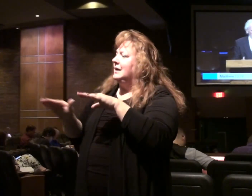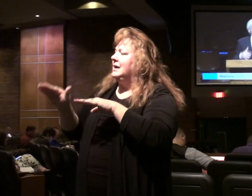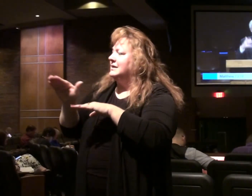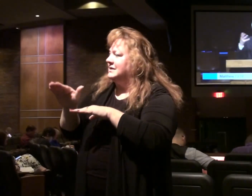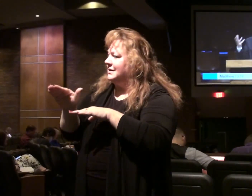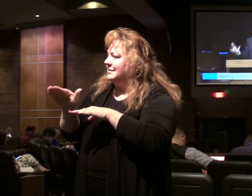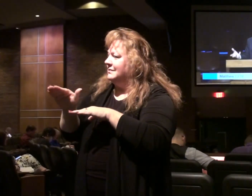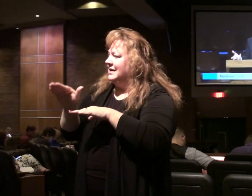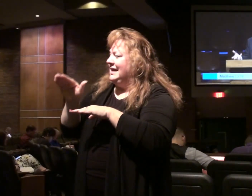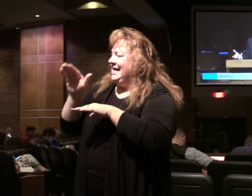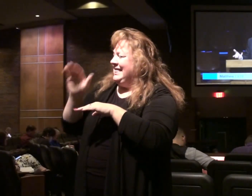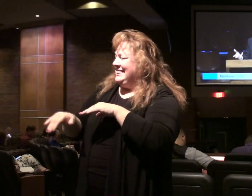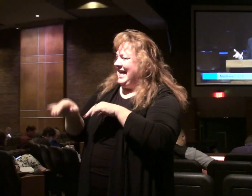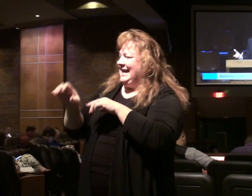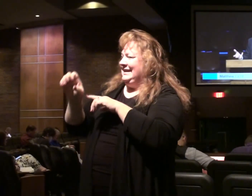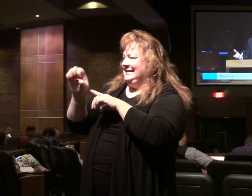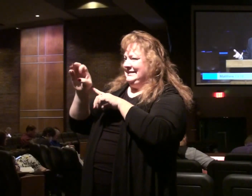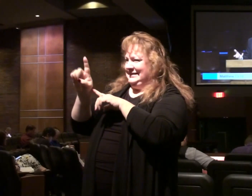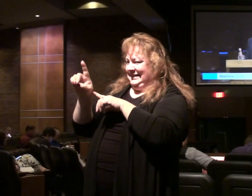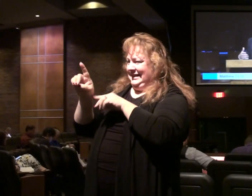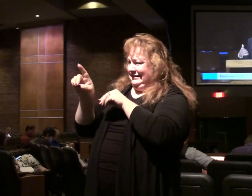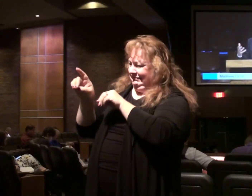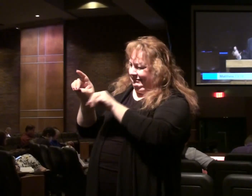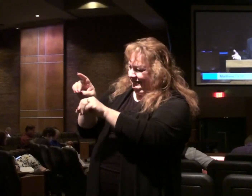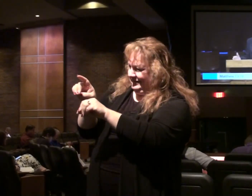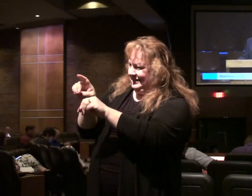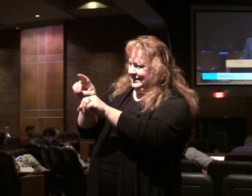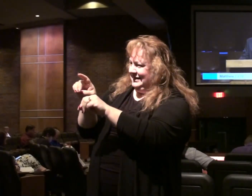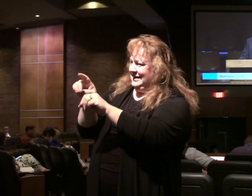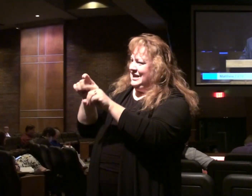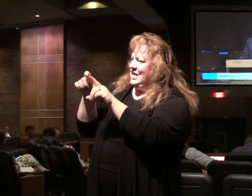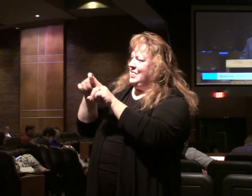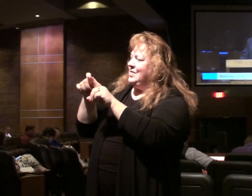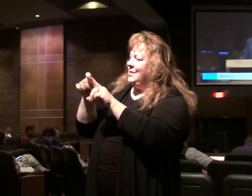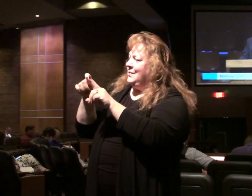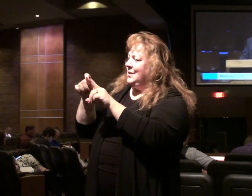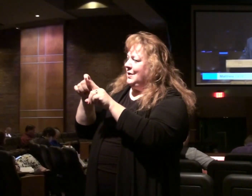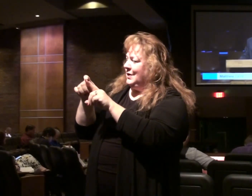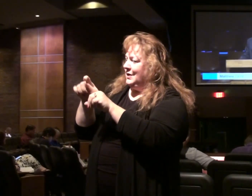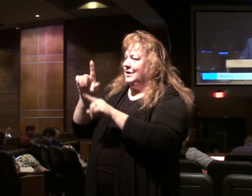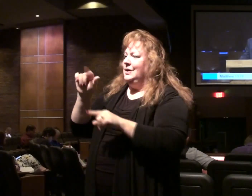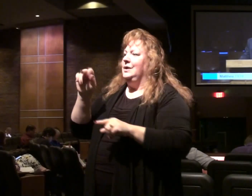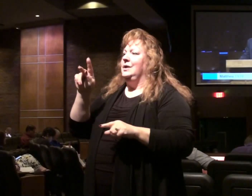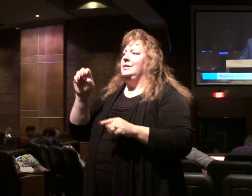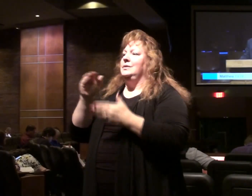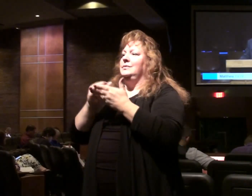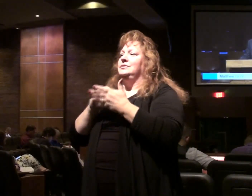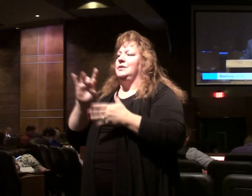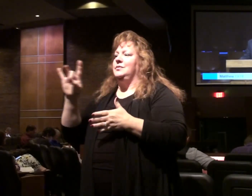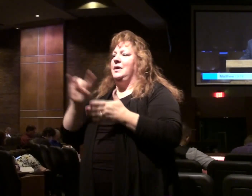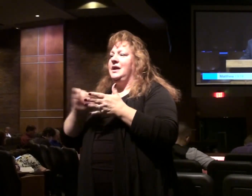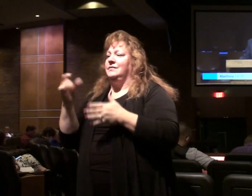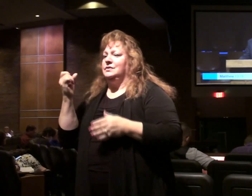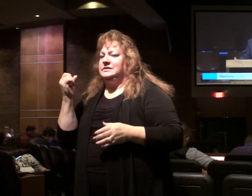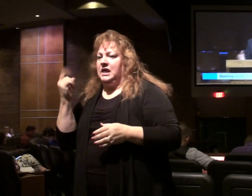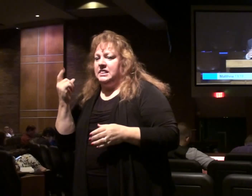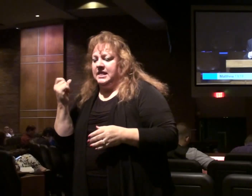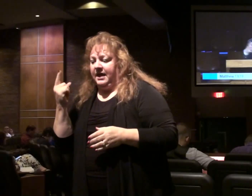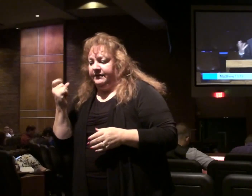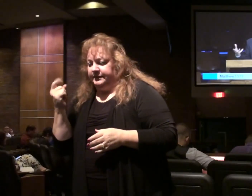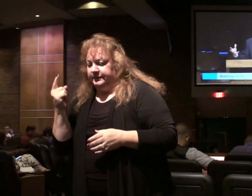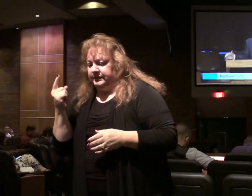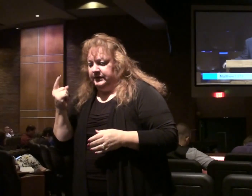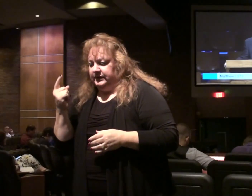that's the seed that's sown. The word of the kingdom, or as Luke chapter 8, verse 11 says,